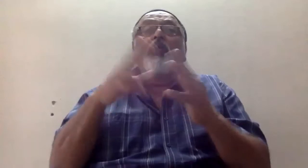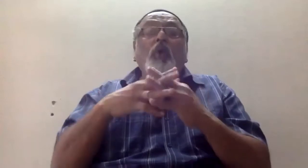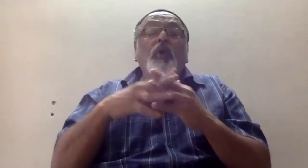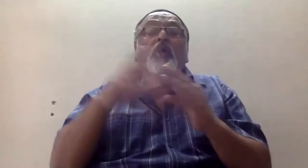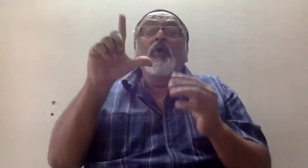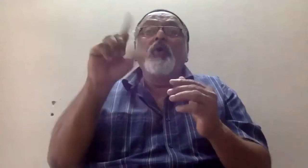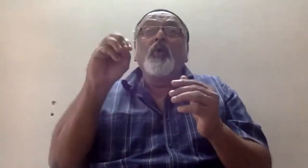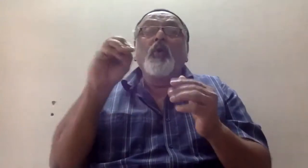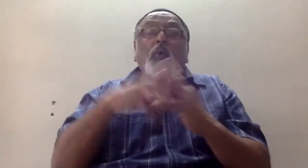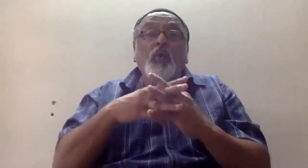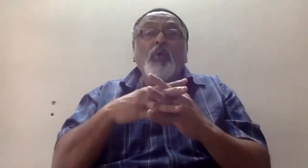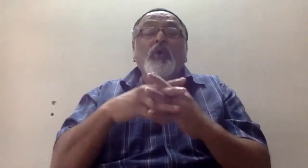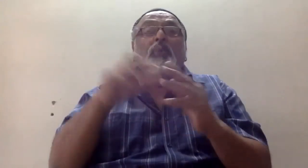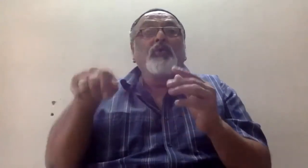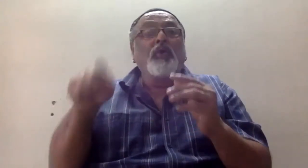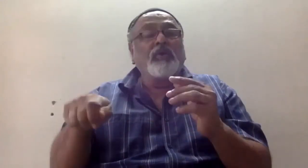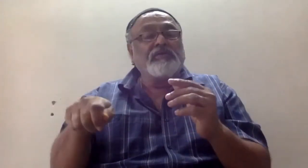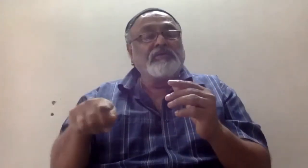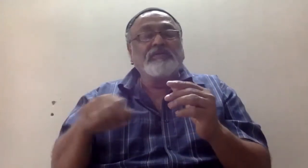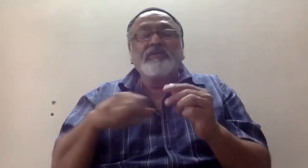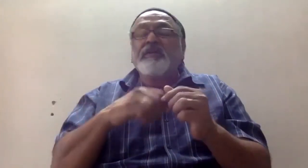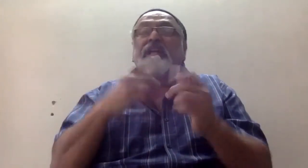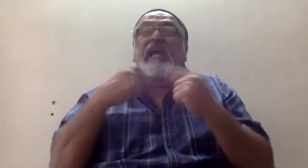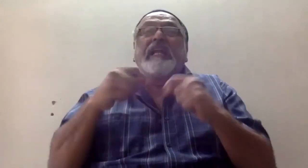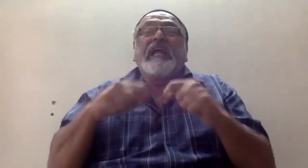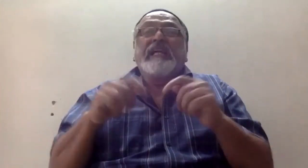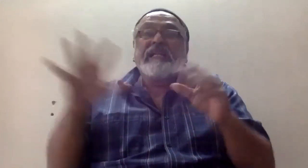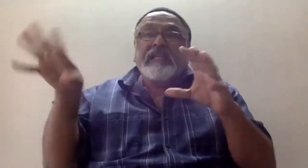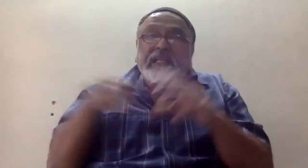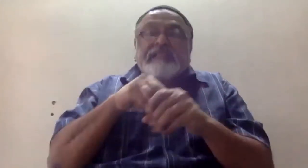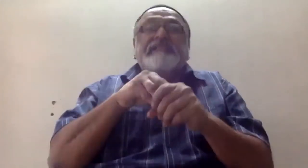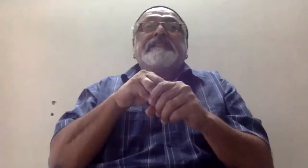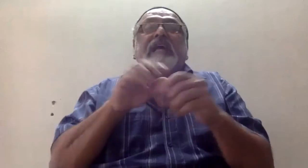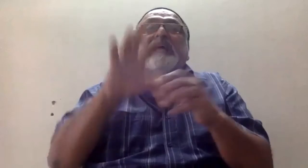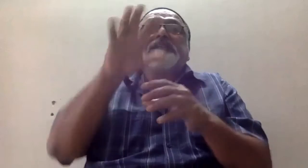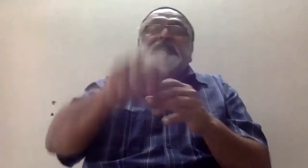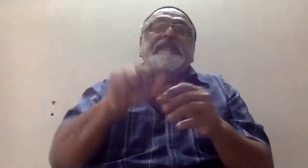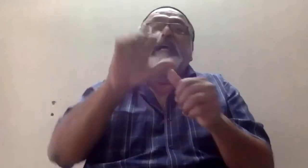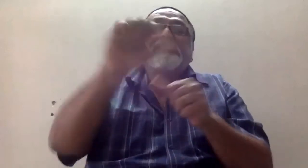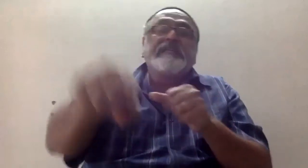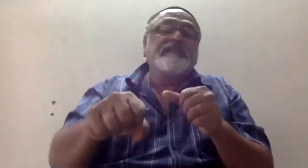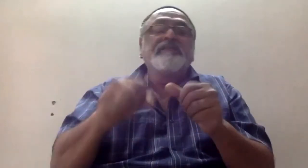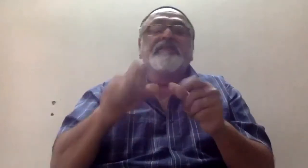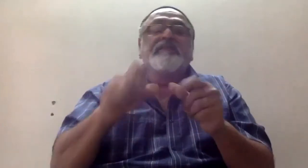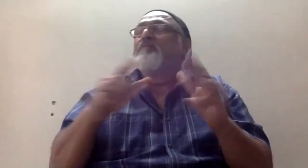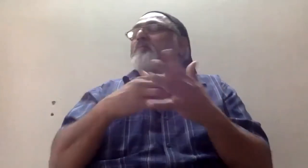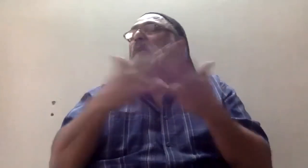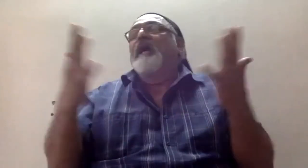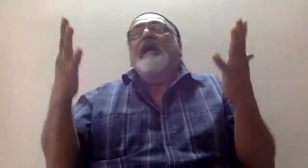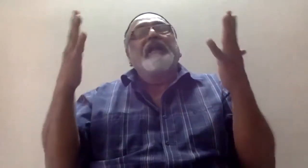they have tried to incorporate accessibility, basic accessibility, but in many court challenges remain for blind